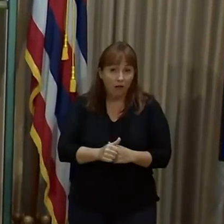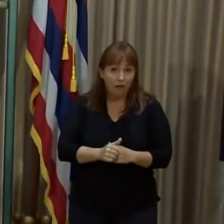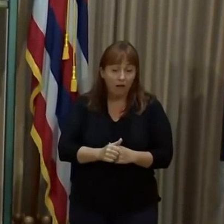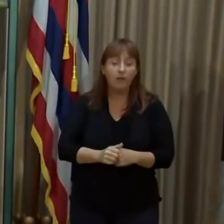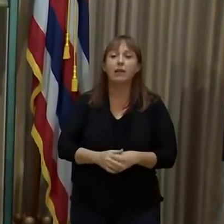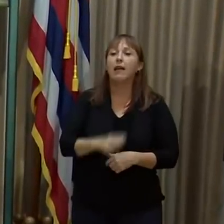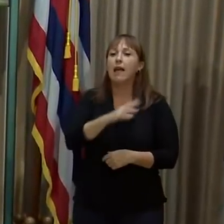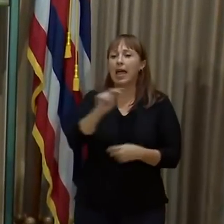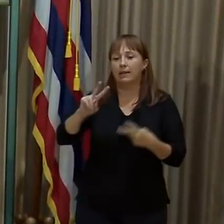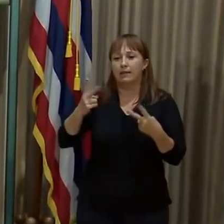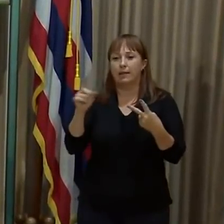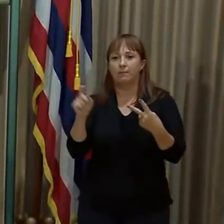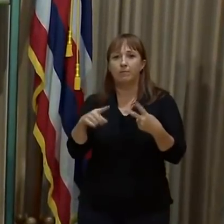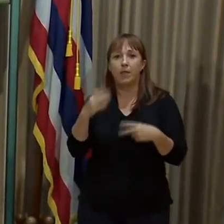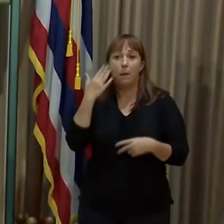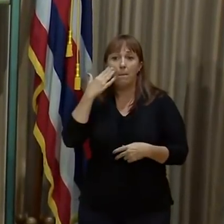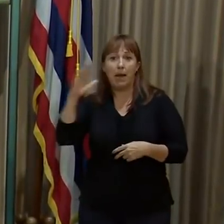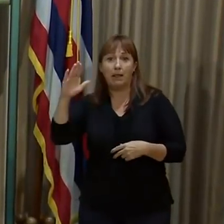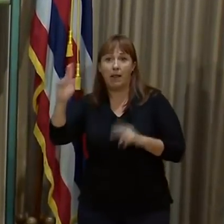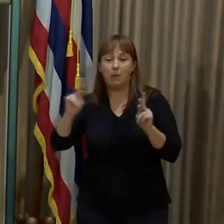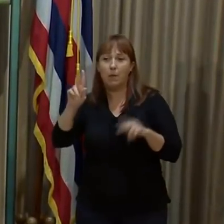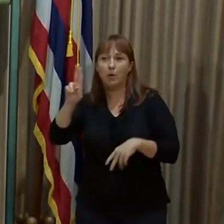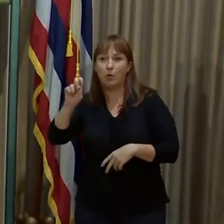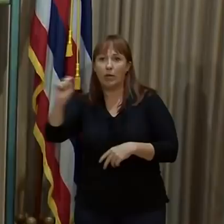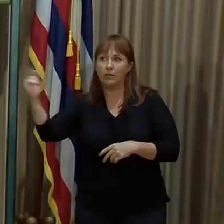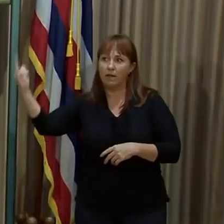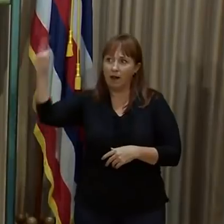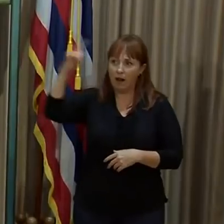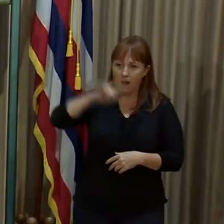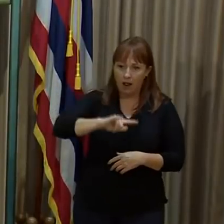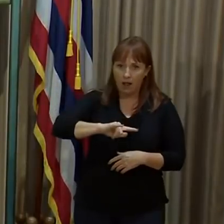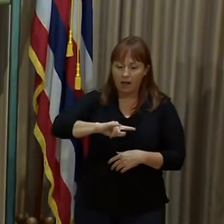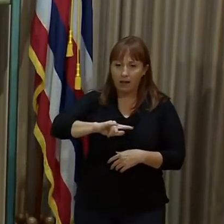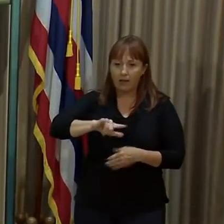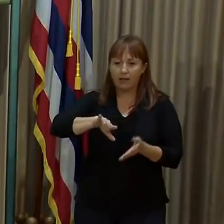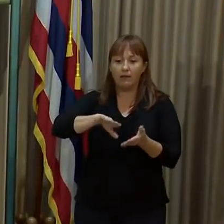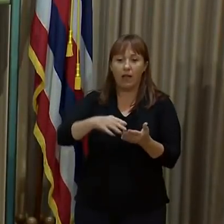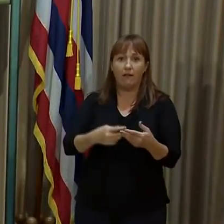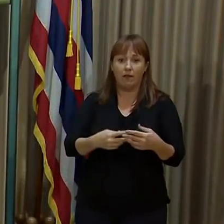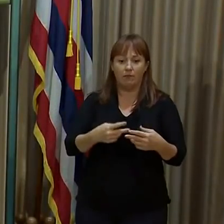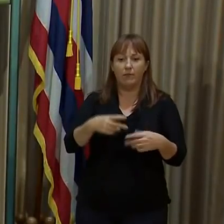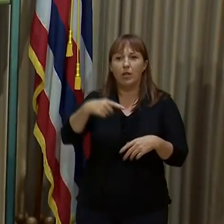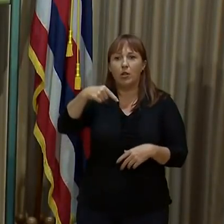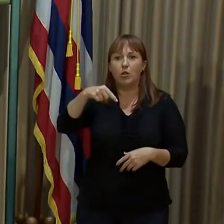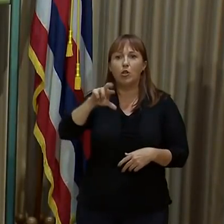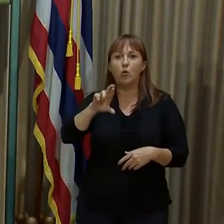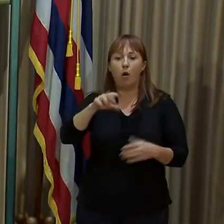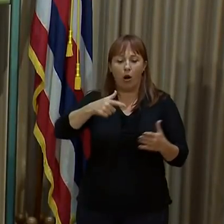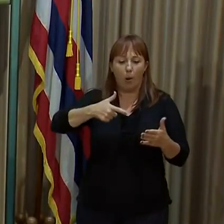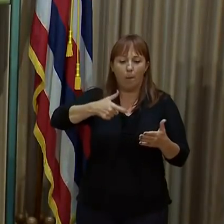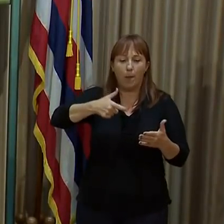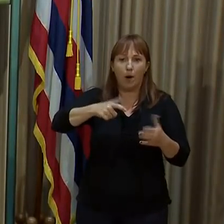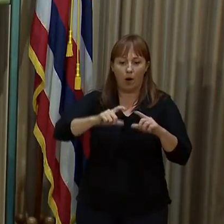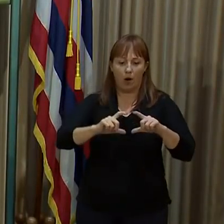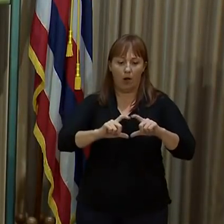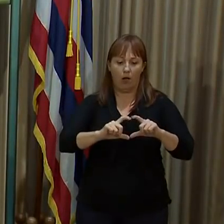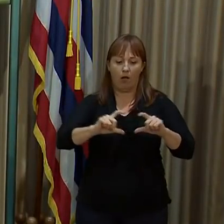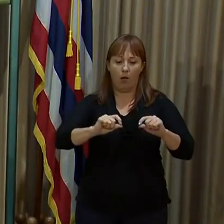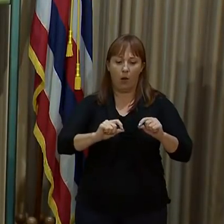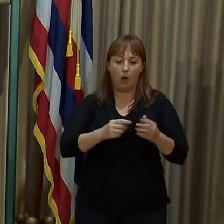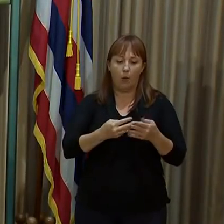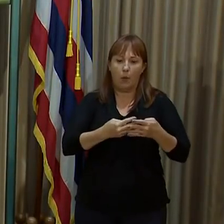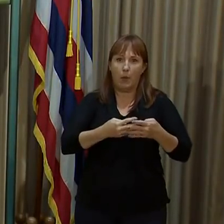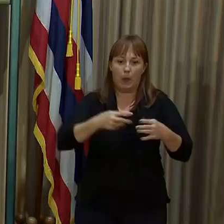mainland travelers can get the vaccine exception. They will get their QR code before they get to